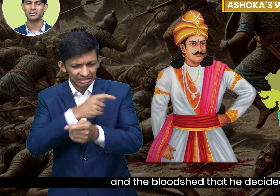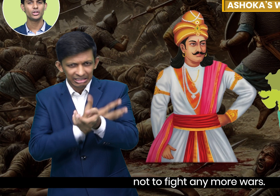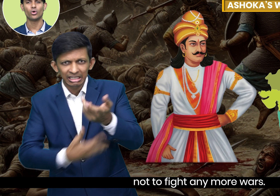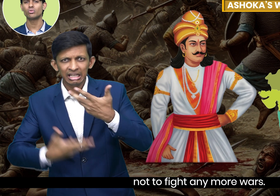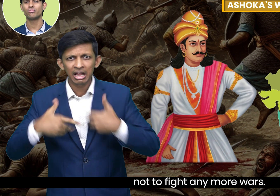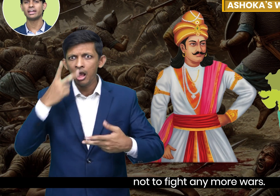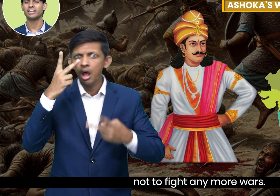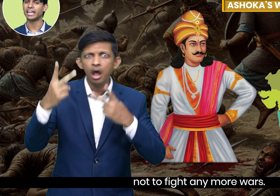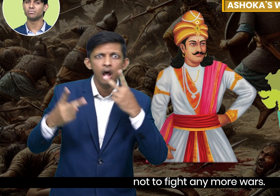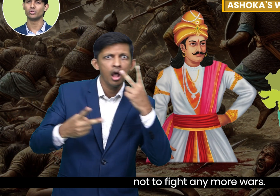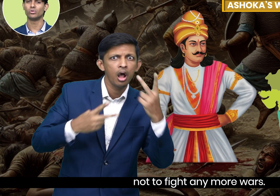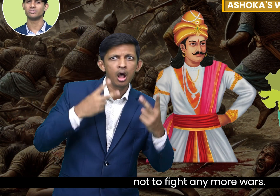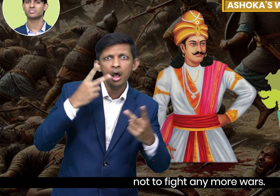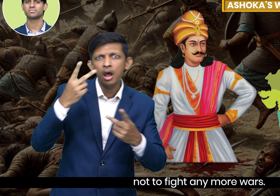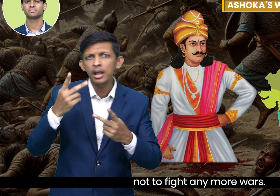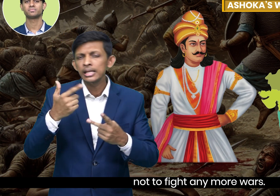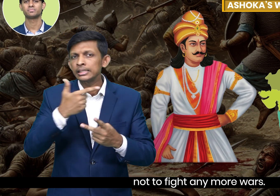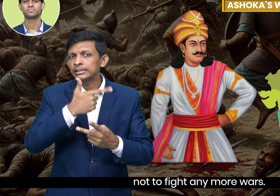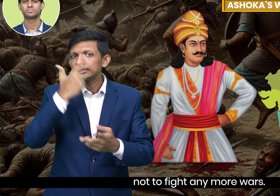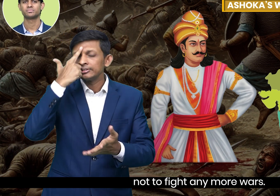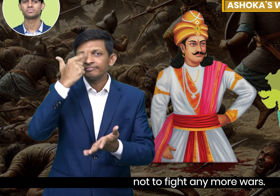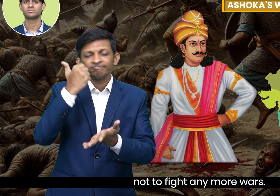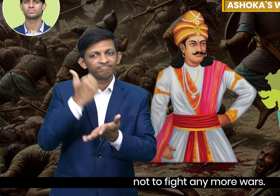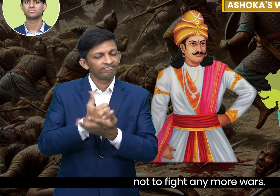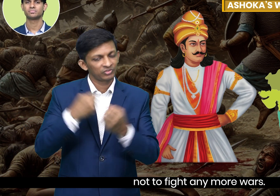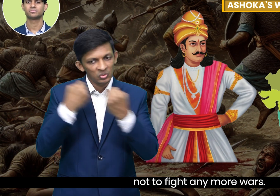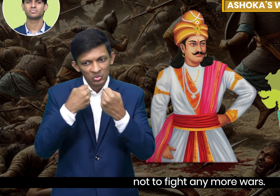decided not to fight any more wars.